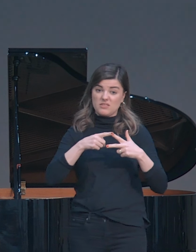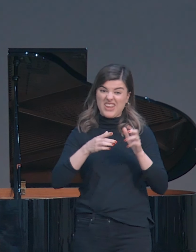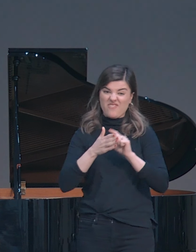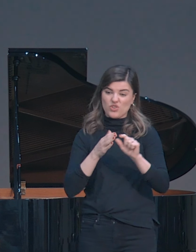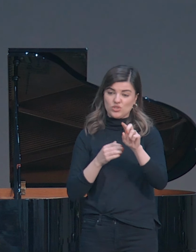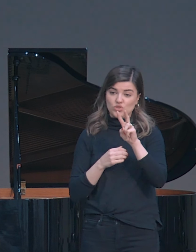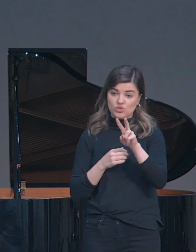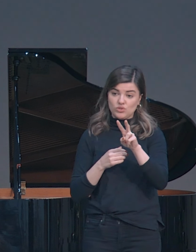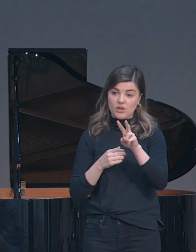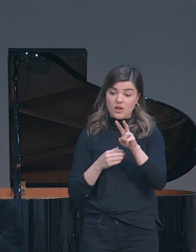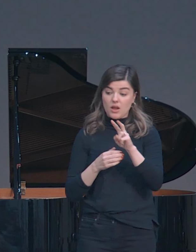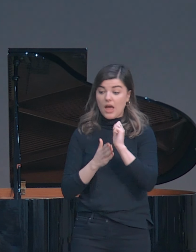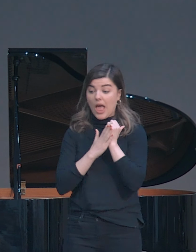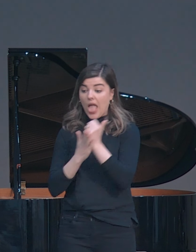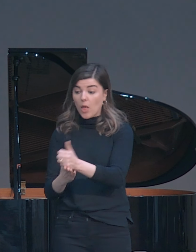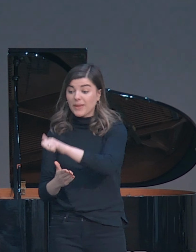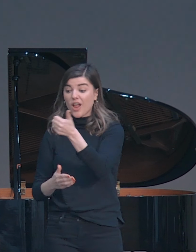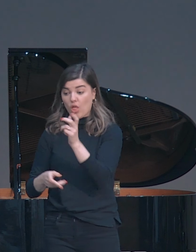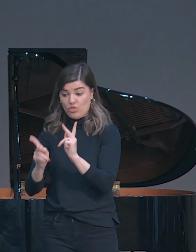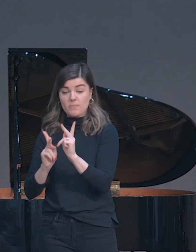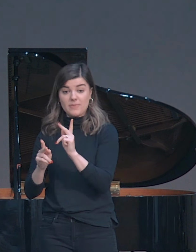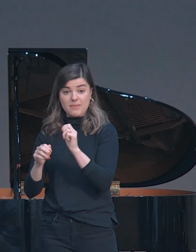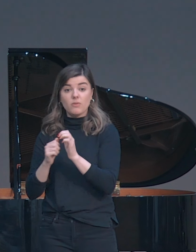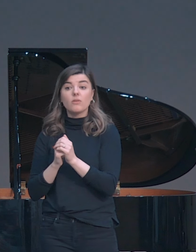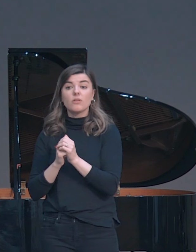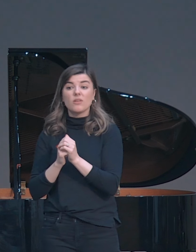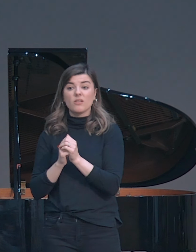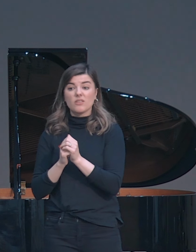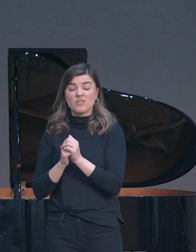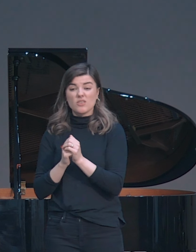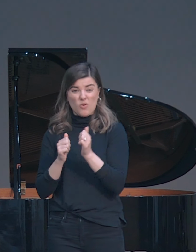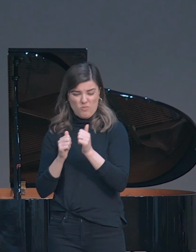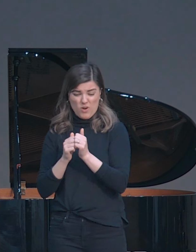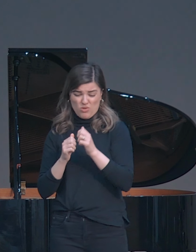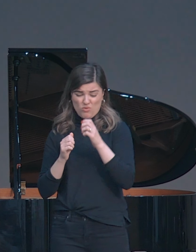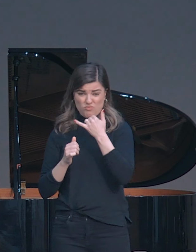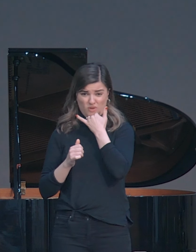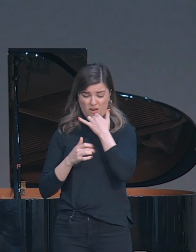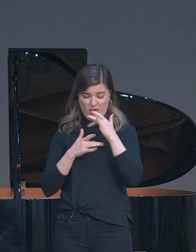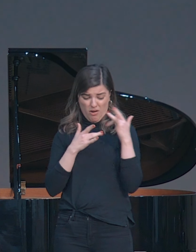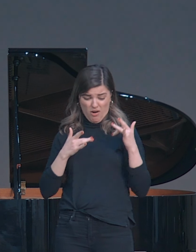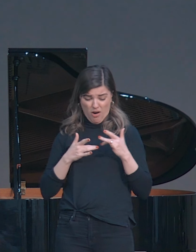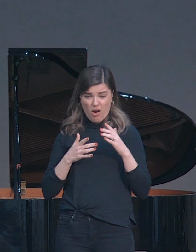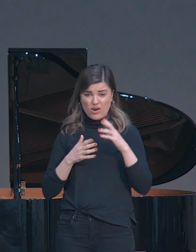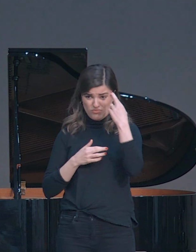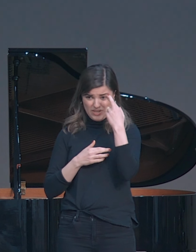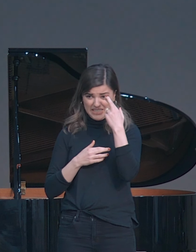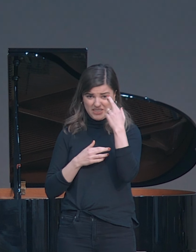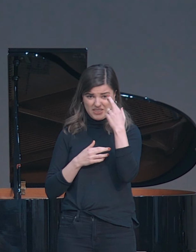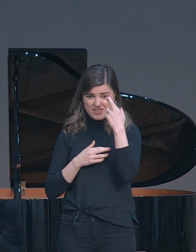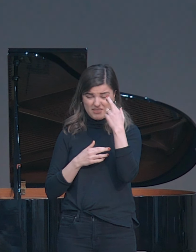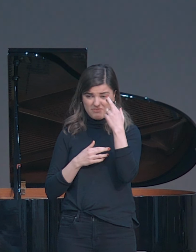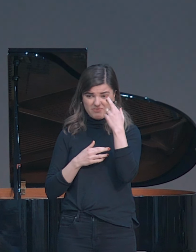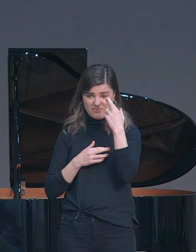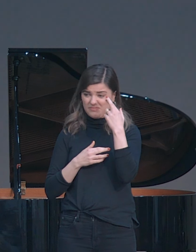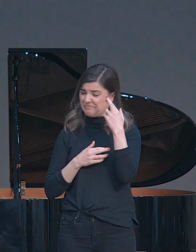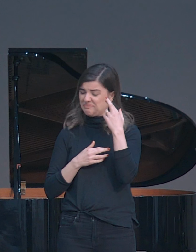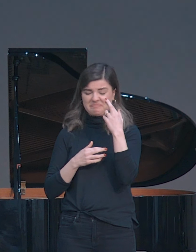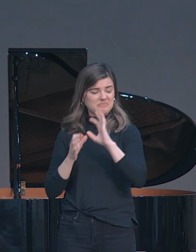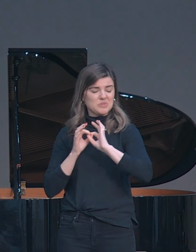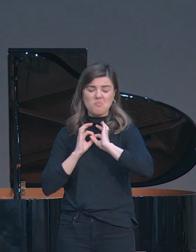2. Helping others from the wrong heart motive is of no